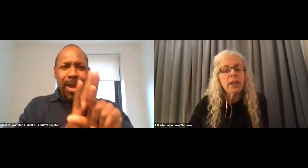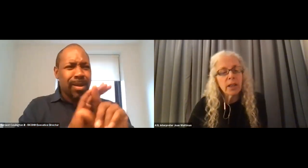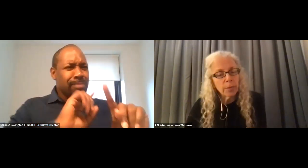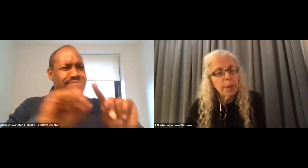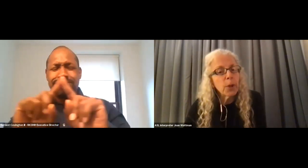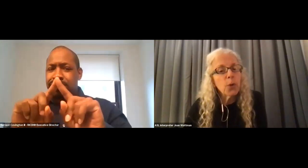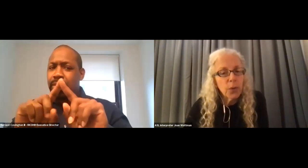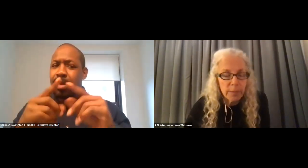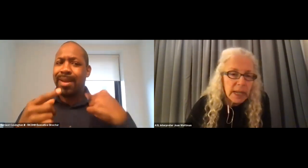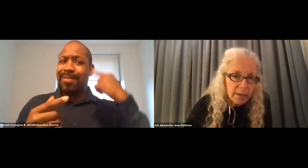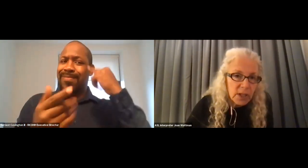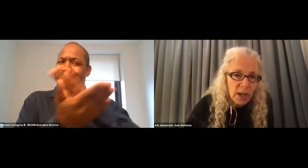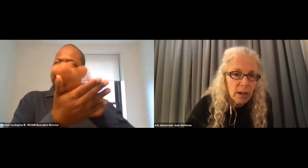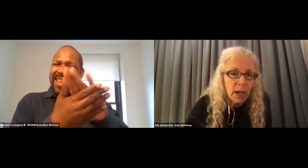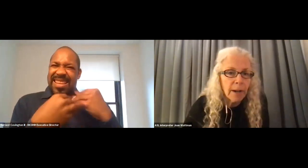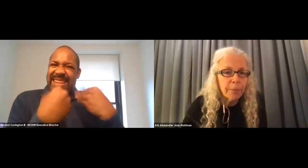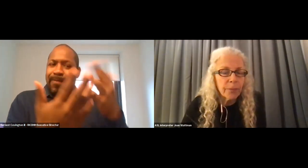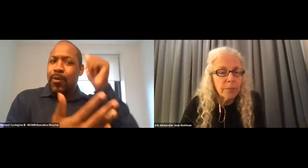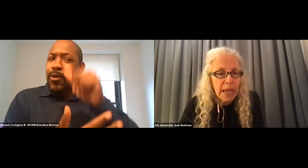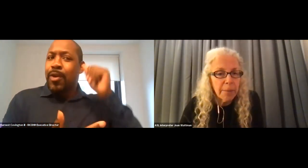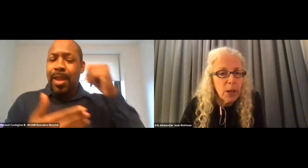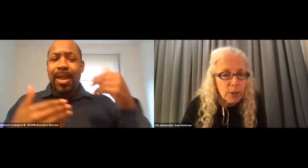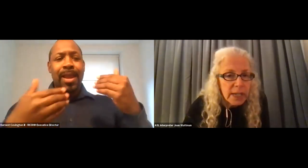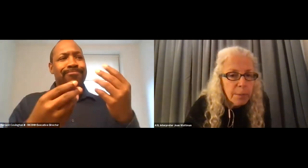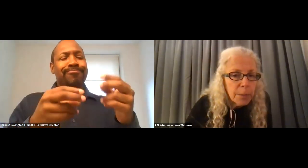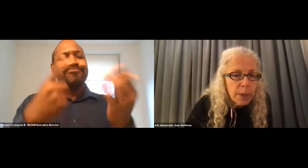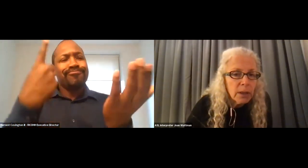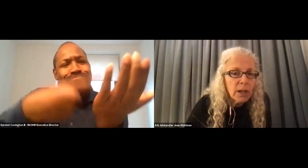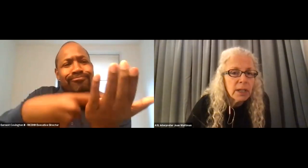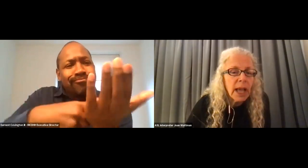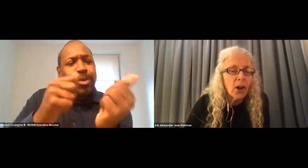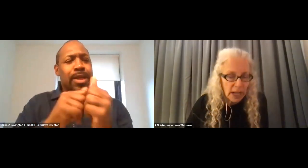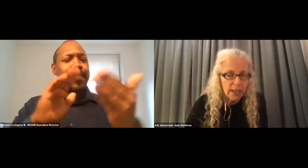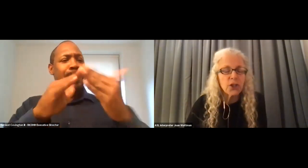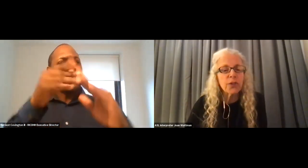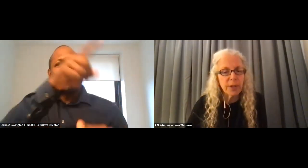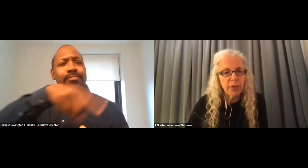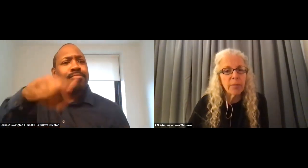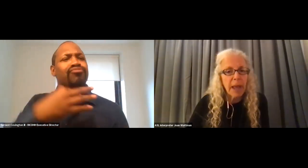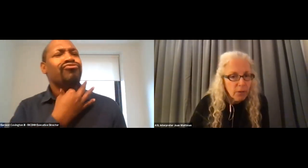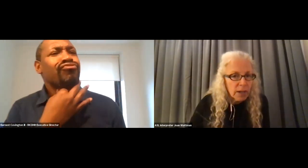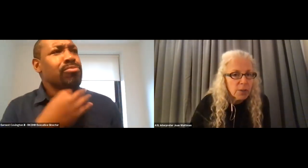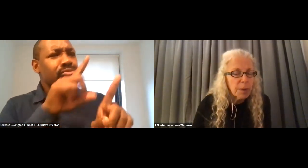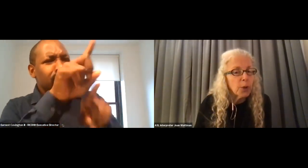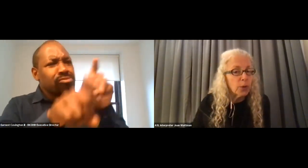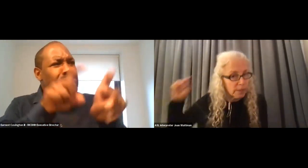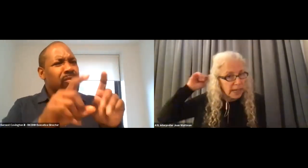There are people who themselves are BIPOC people, audiologists from different backgrounds, people who